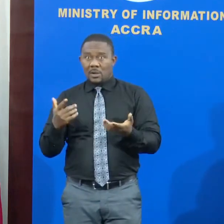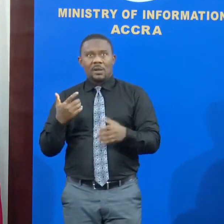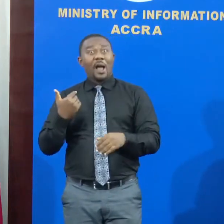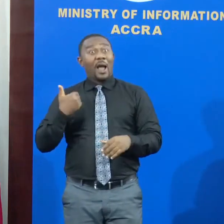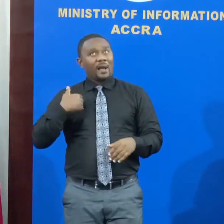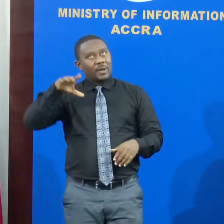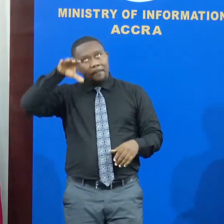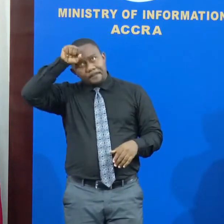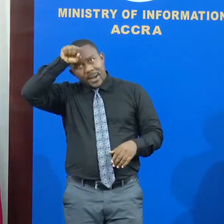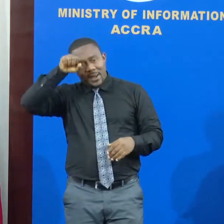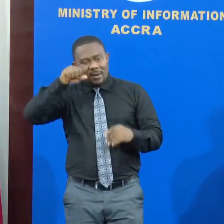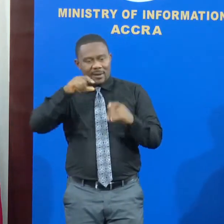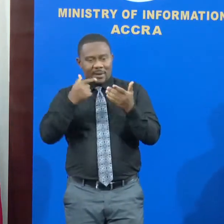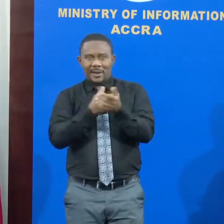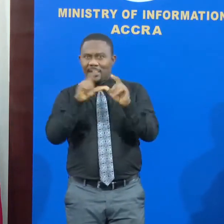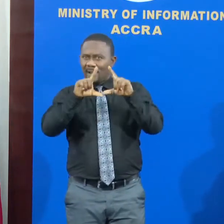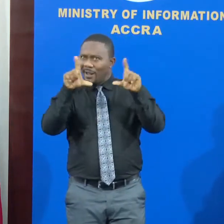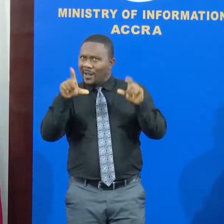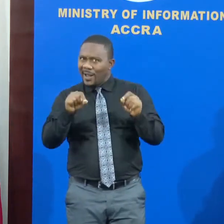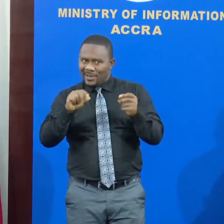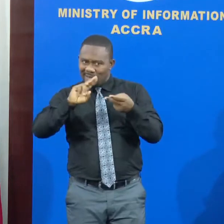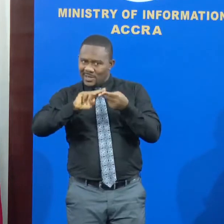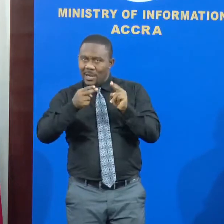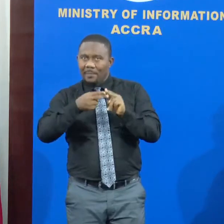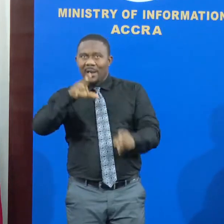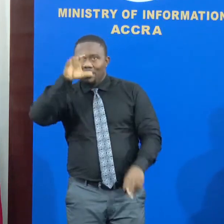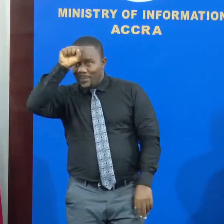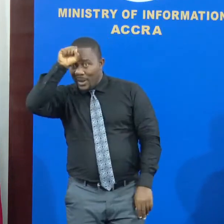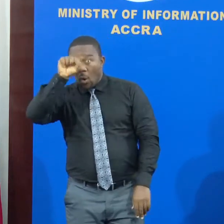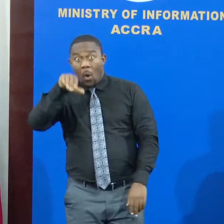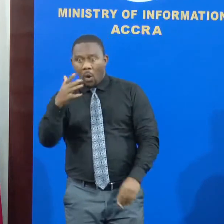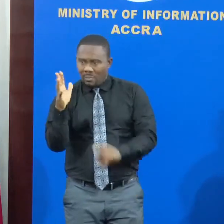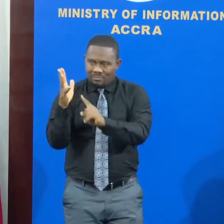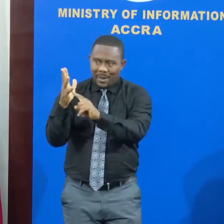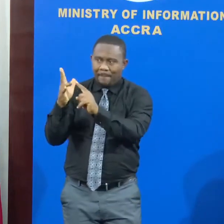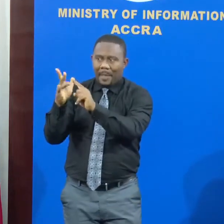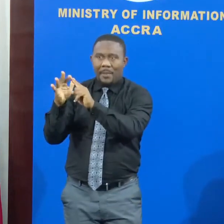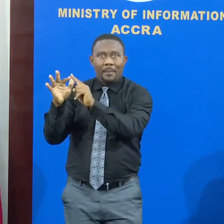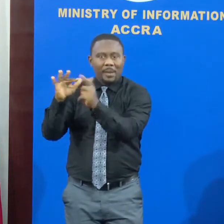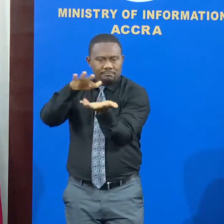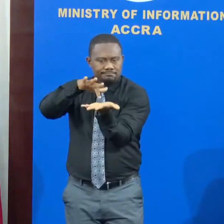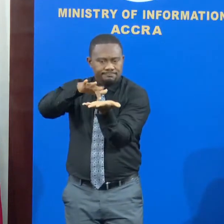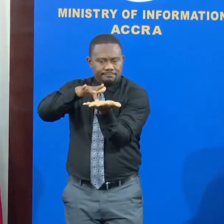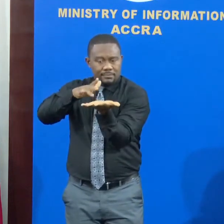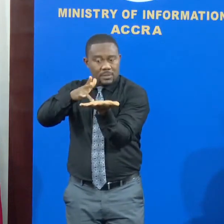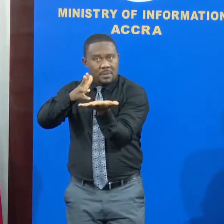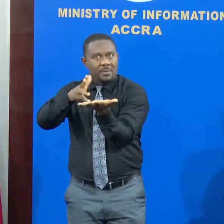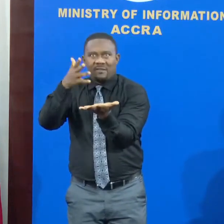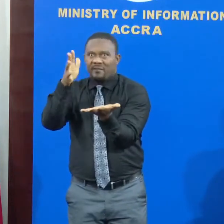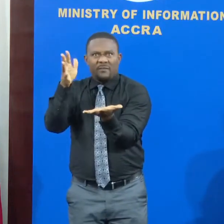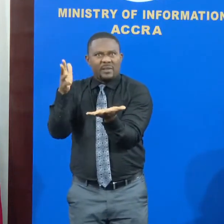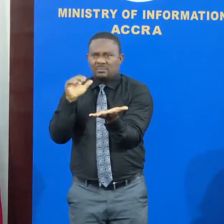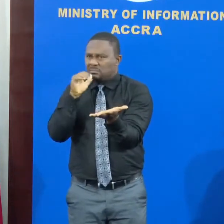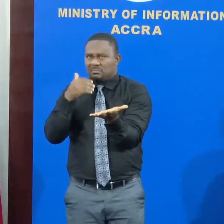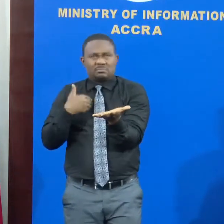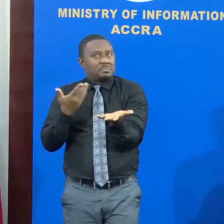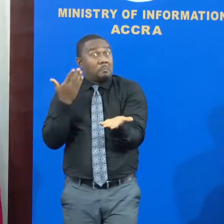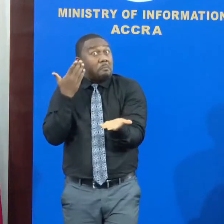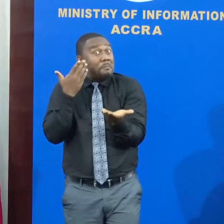may be sufficient, or your fingerprint may be sufficient without the physical Ghana card. Will